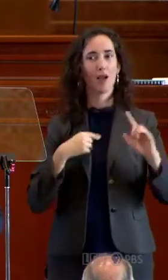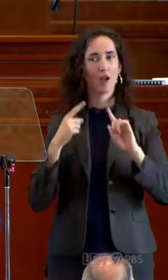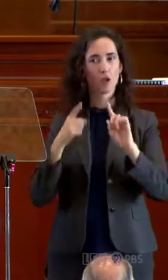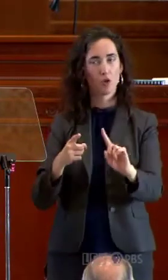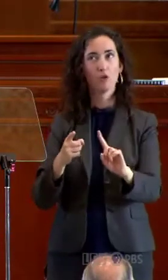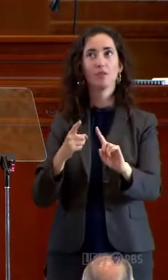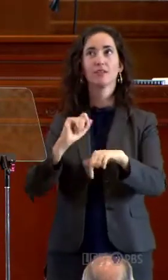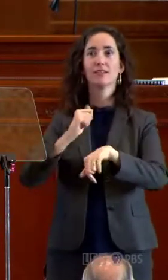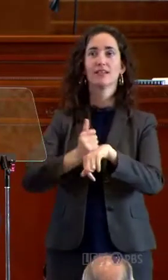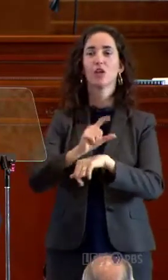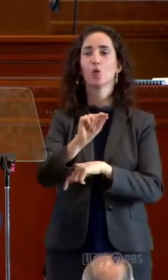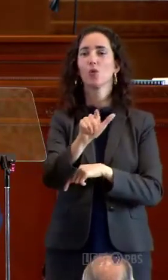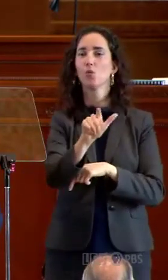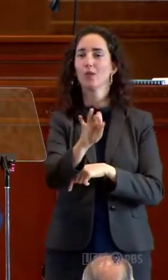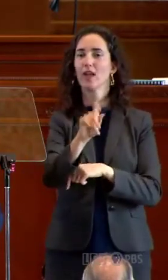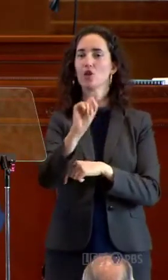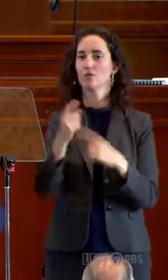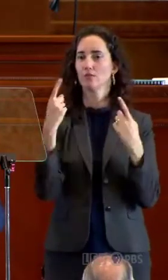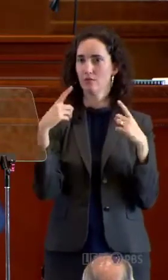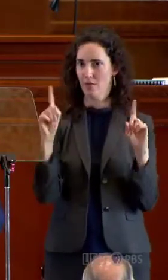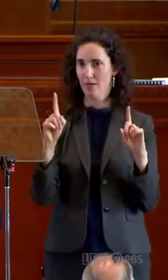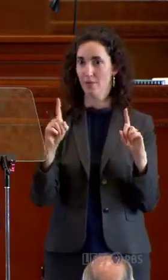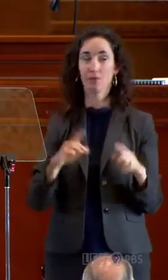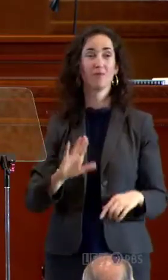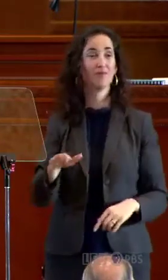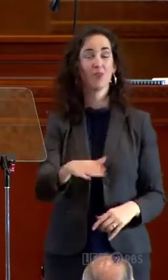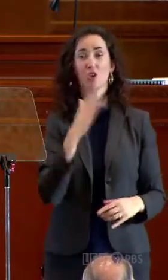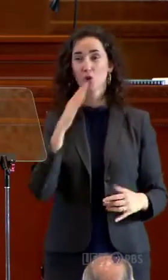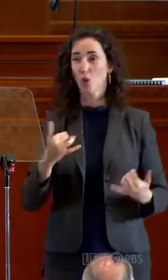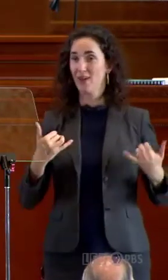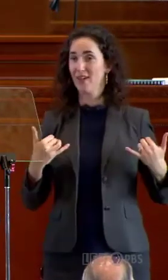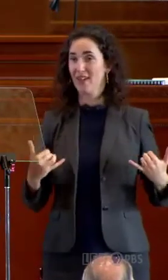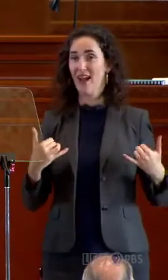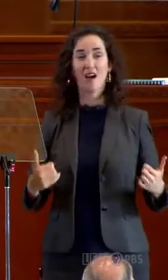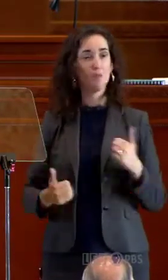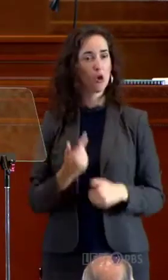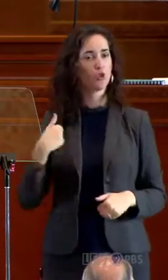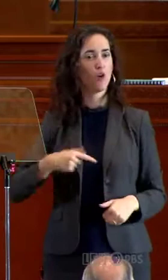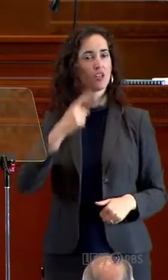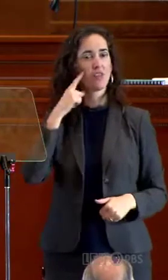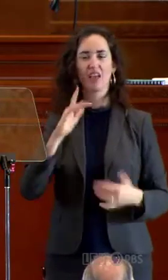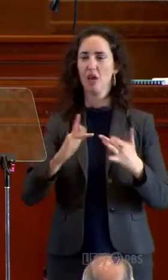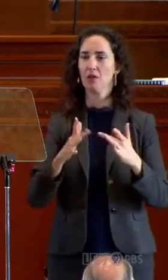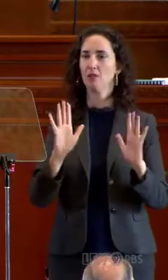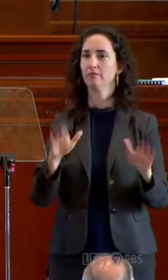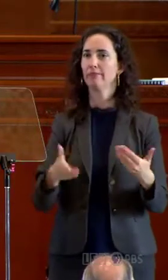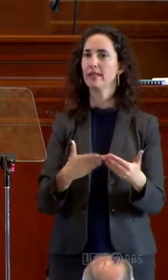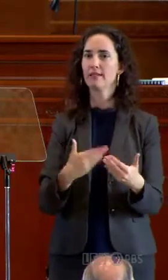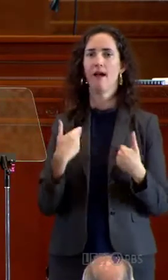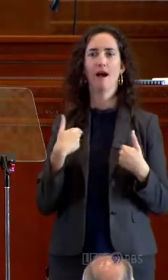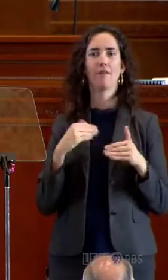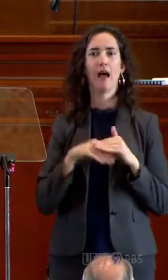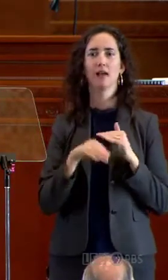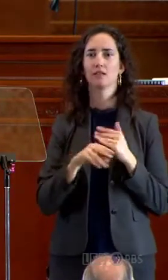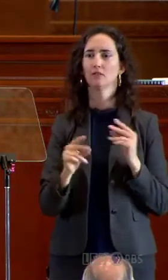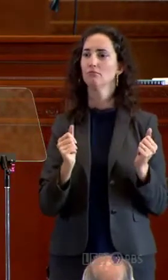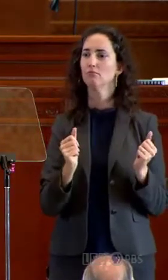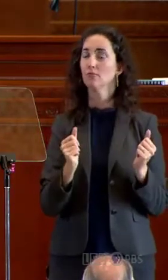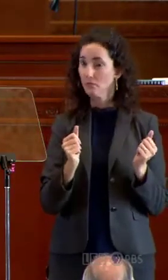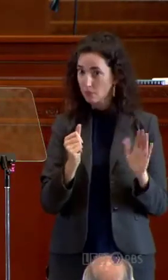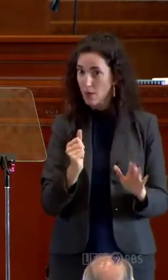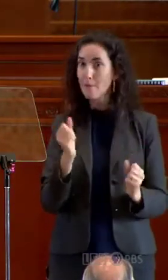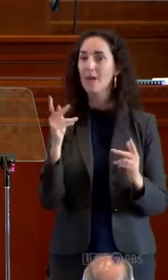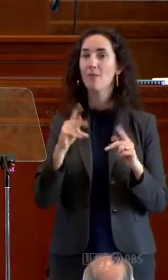by 2029. In this day and age, internet is something most of us take for granted, but there are far too many